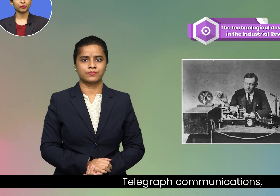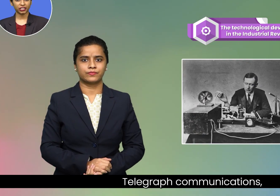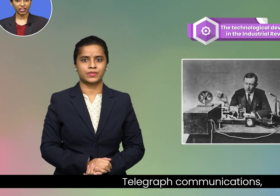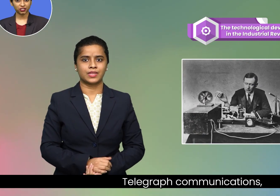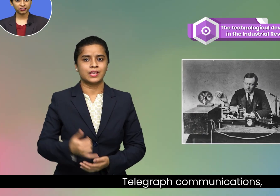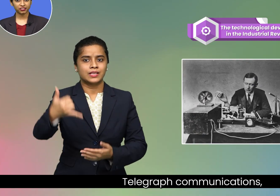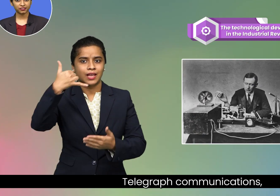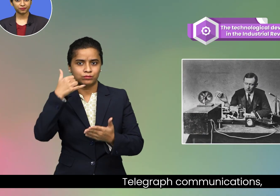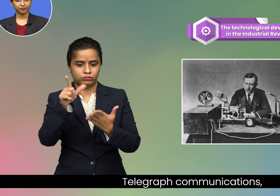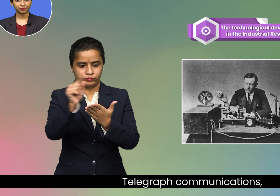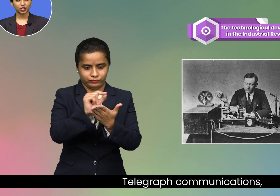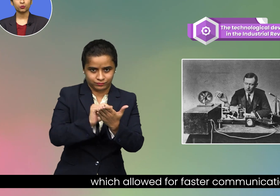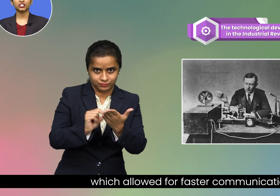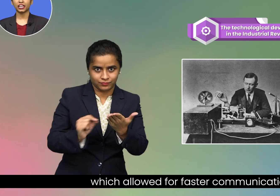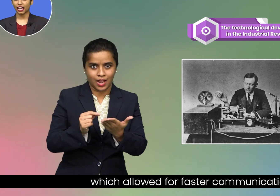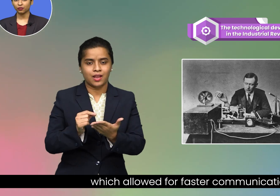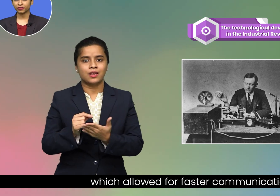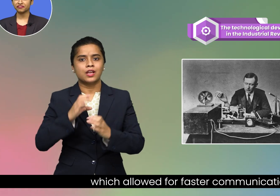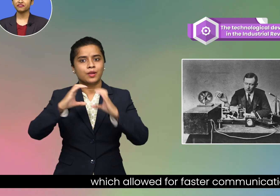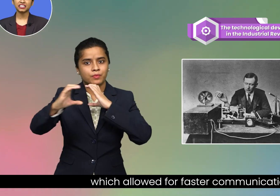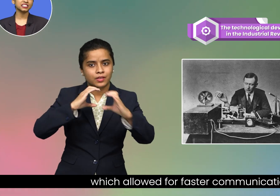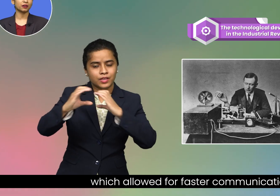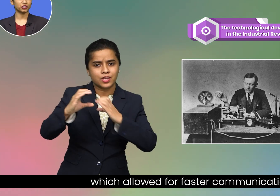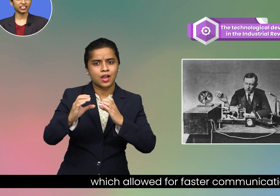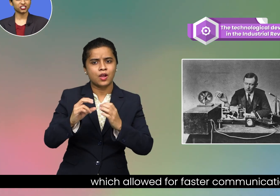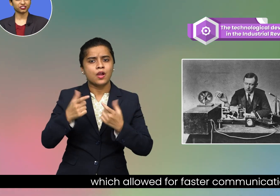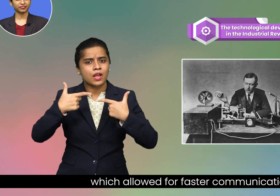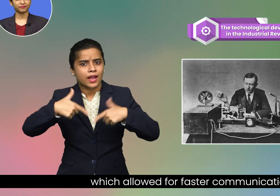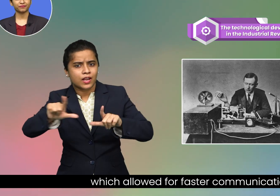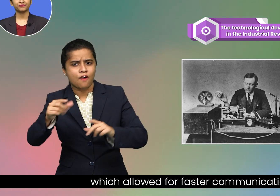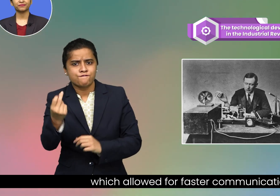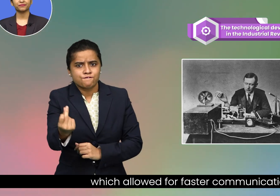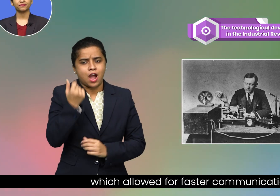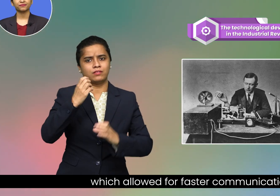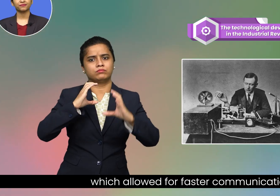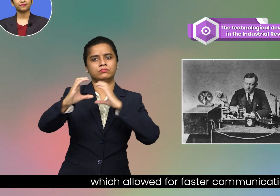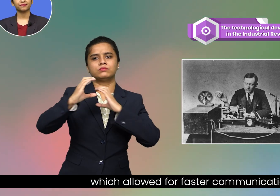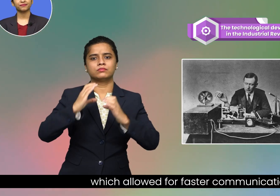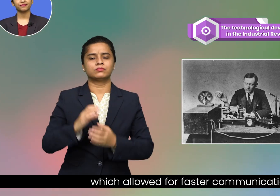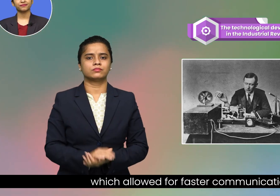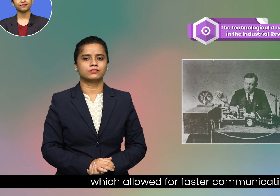Telegraph communications, which allowed for faster communication.